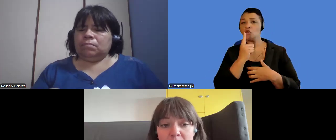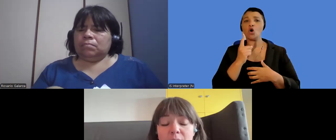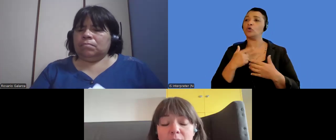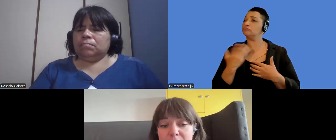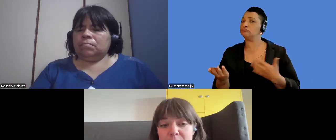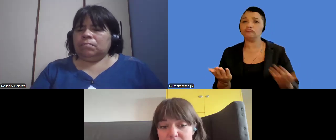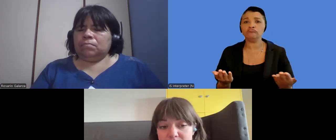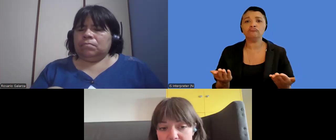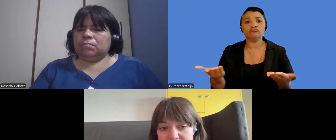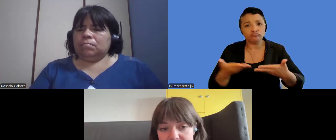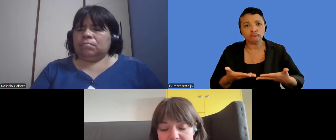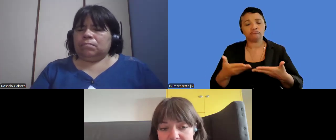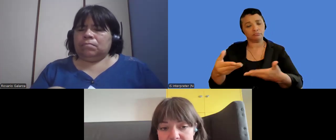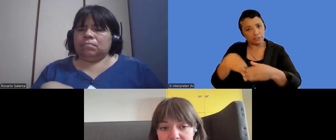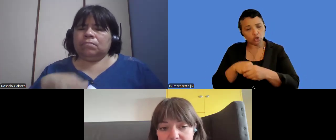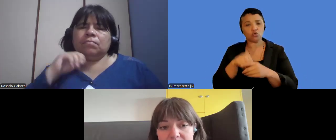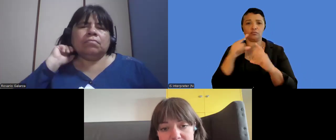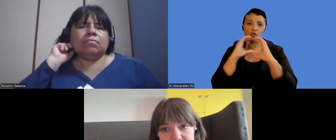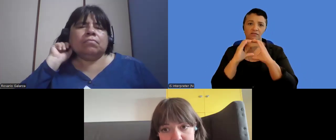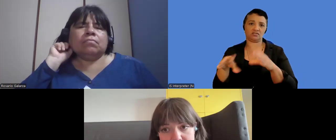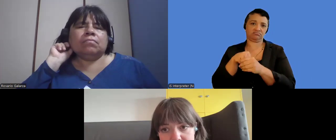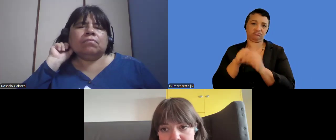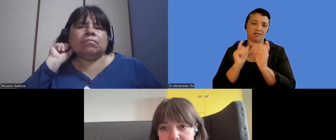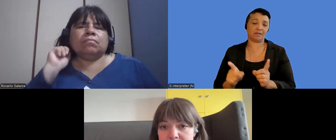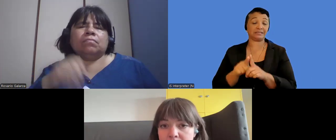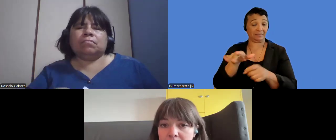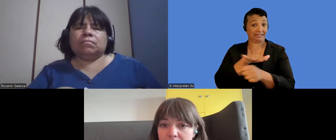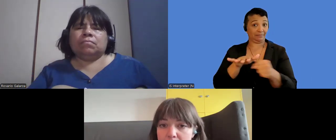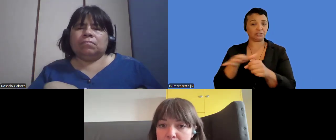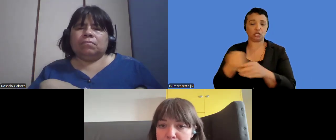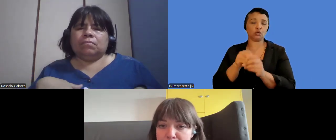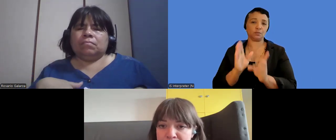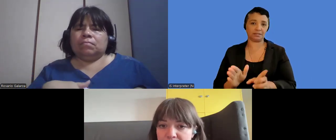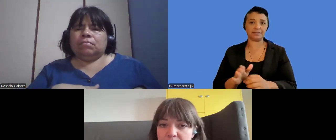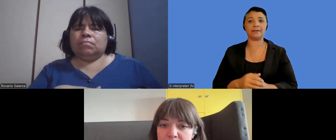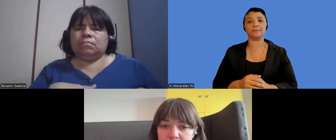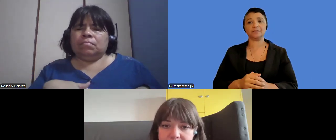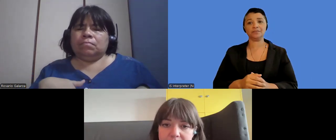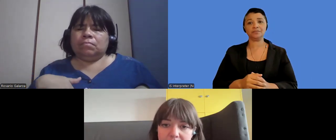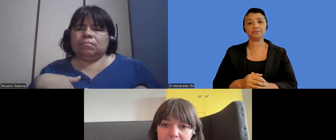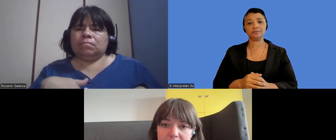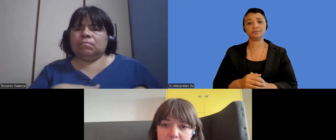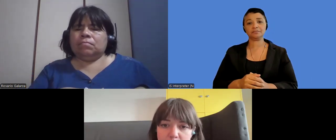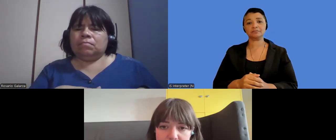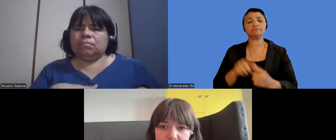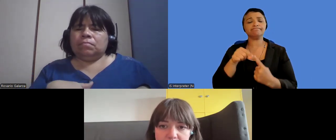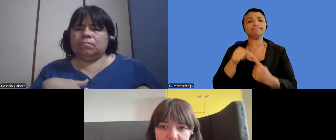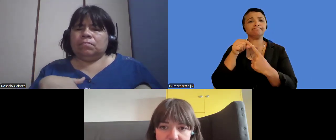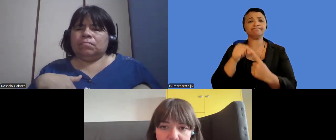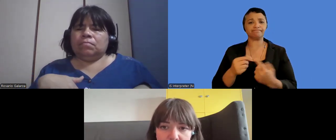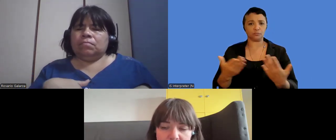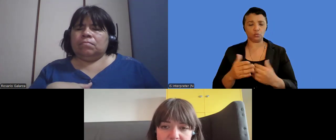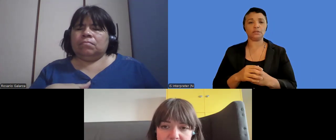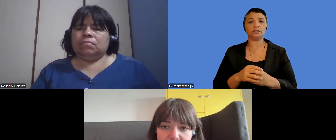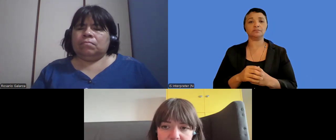and include them in these conversations and in these spaces. I also wanted to highlight the importance of